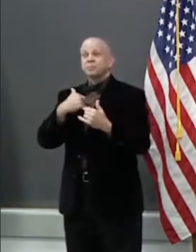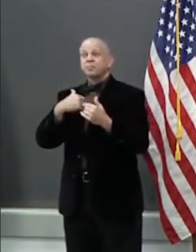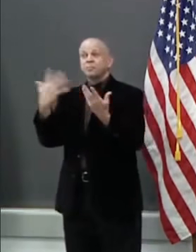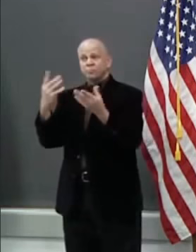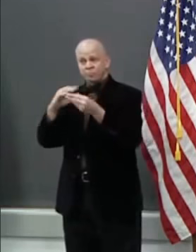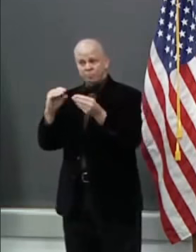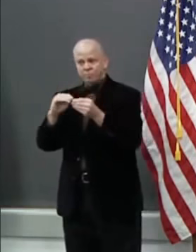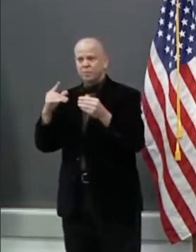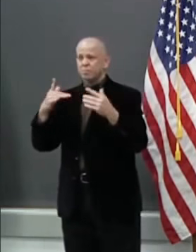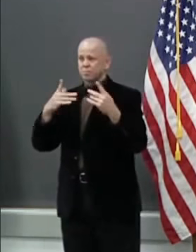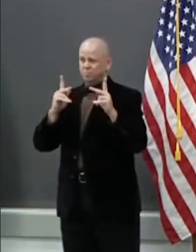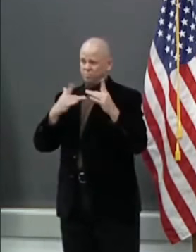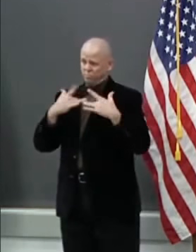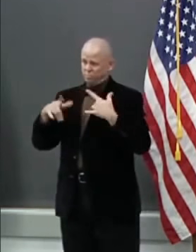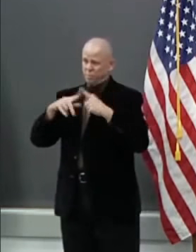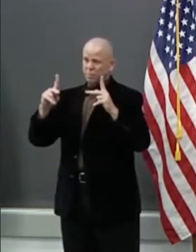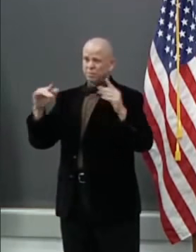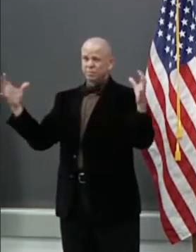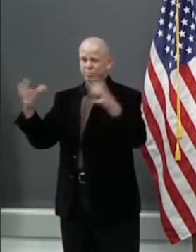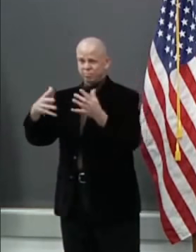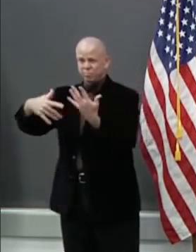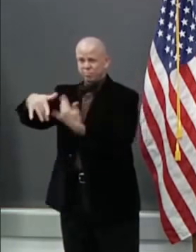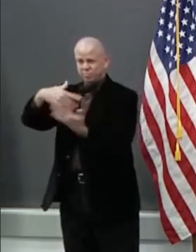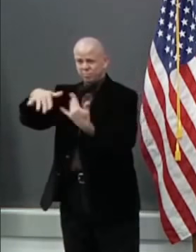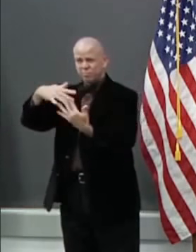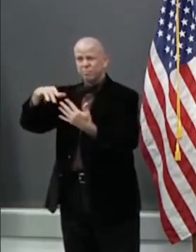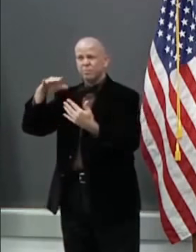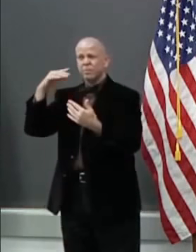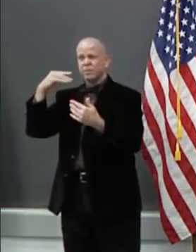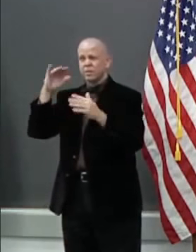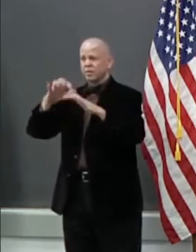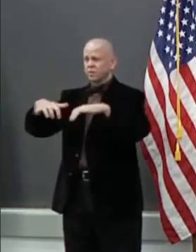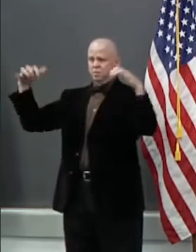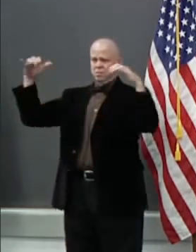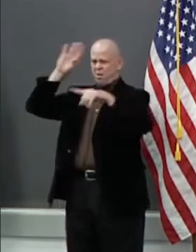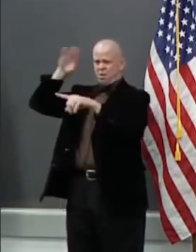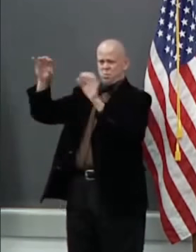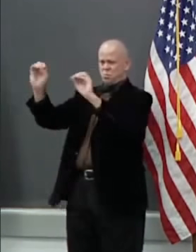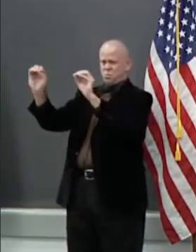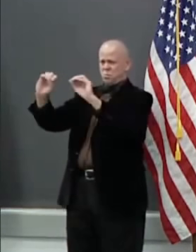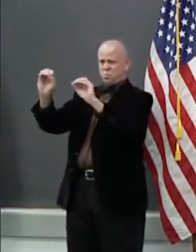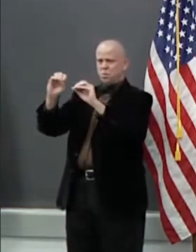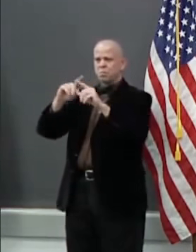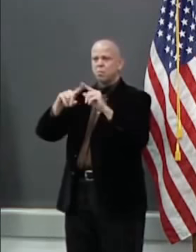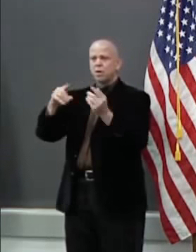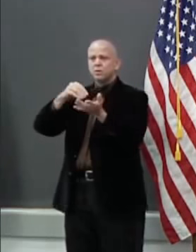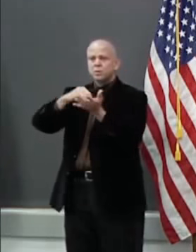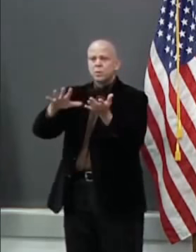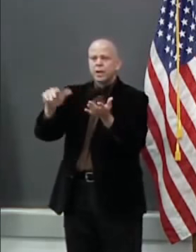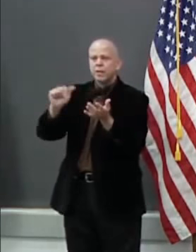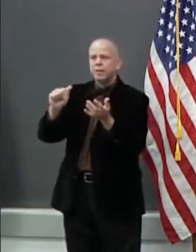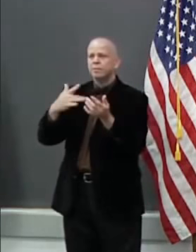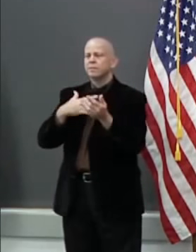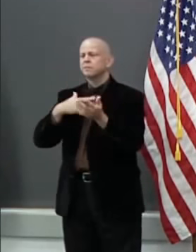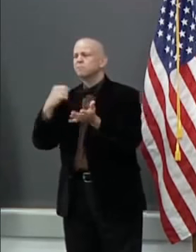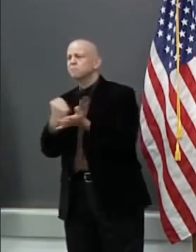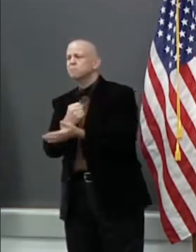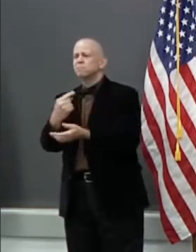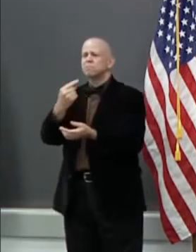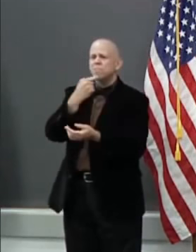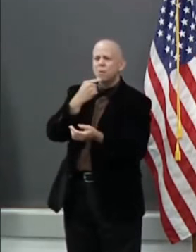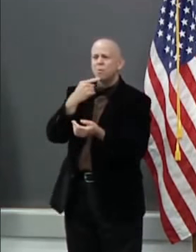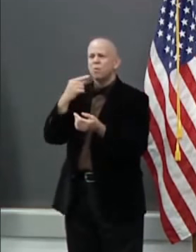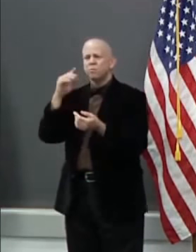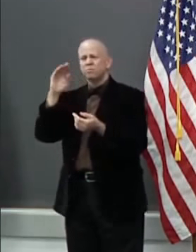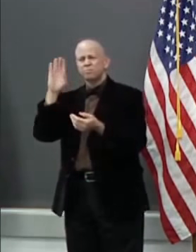games. We don't have crowds in the stands, and I know that's hard for our student athletes, but it's a necessary piece to help control the spread